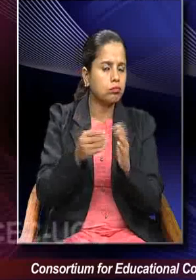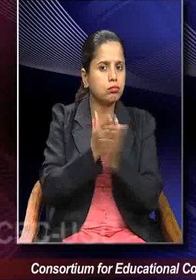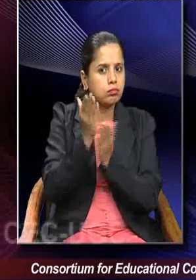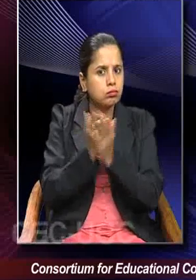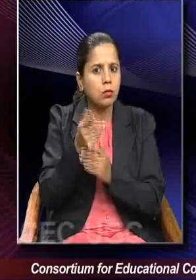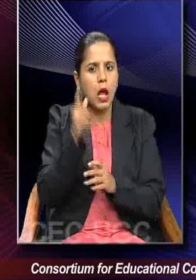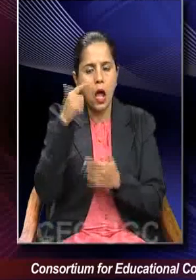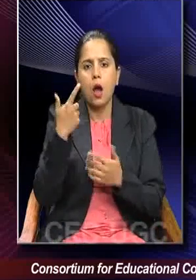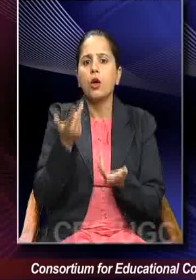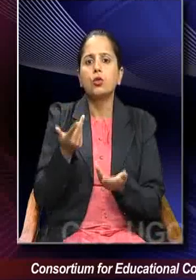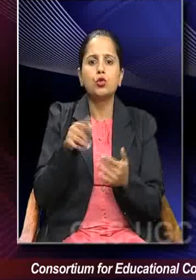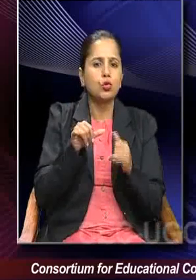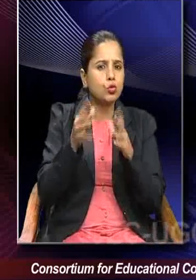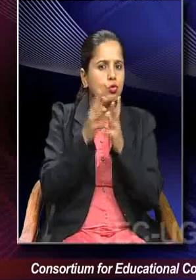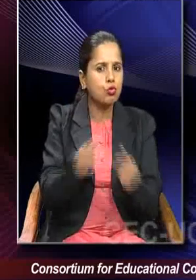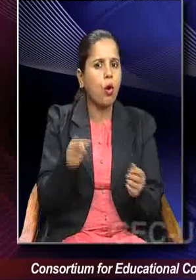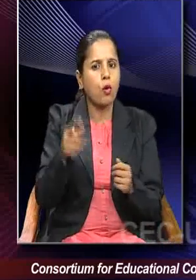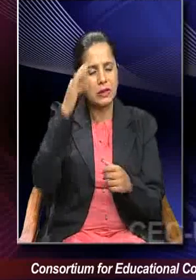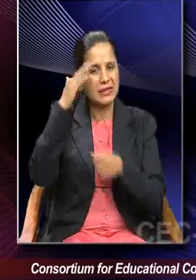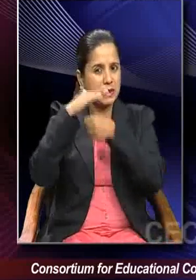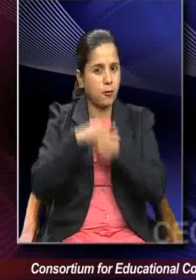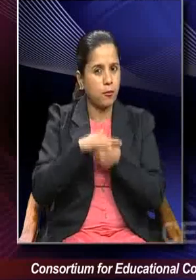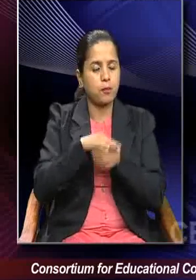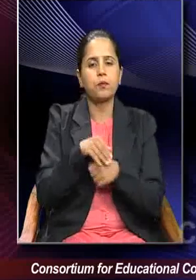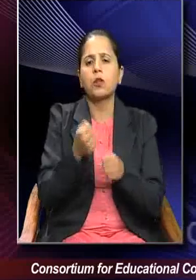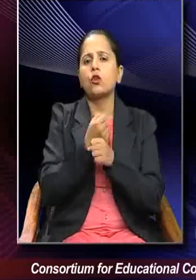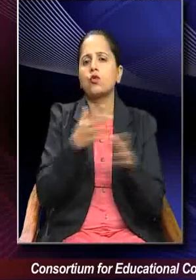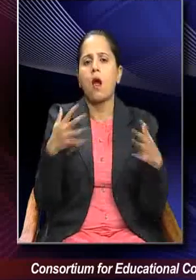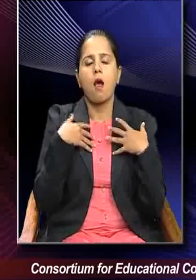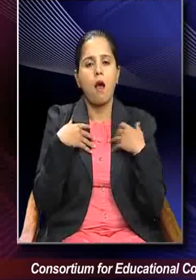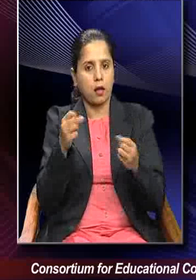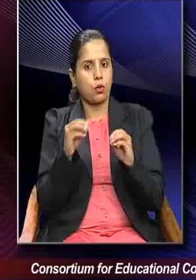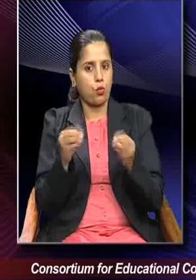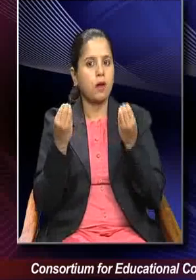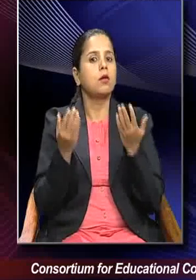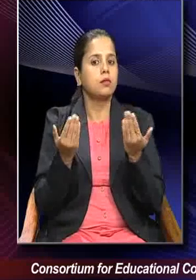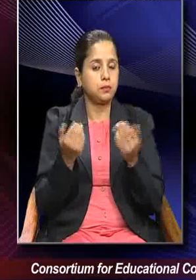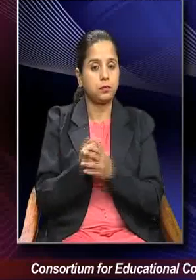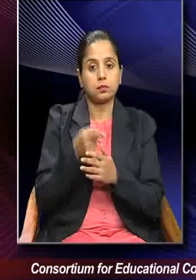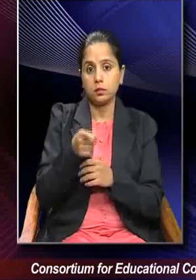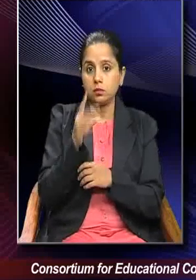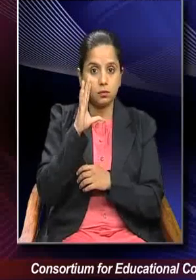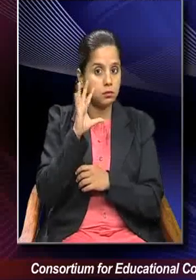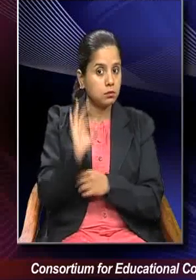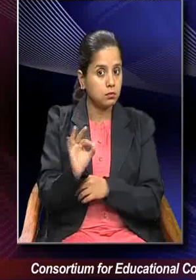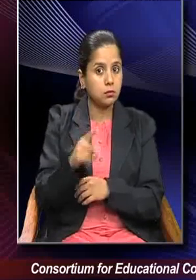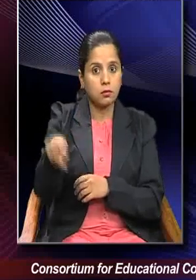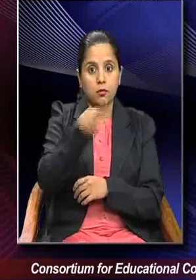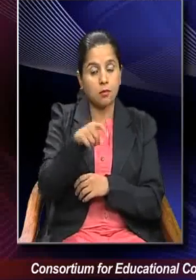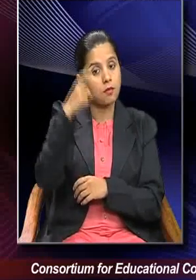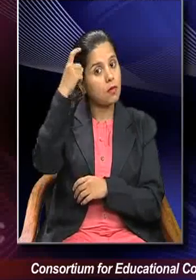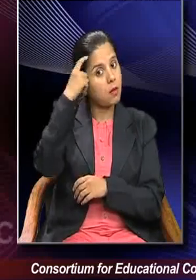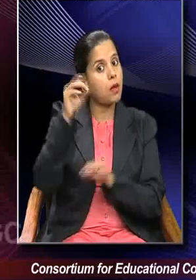handle the stress and improve your general well-being. It's vital to keep in